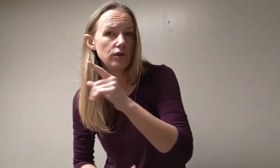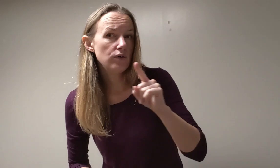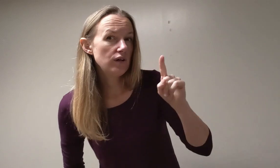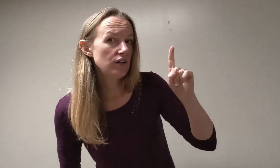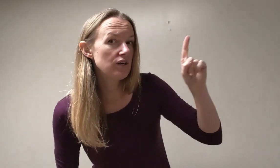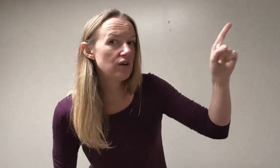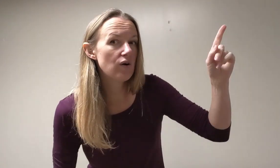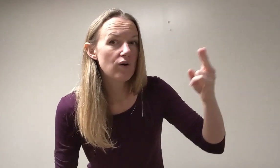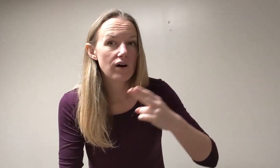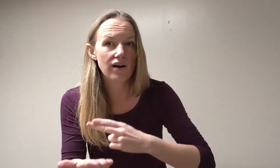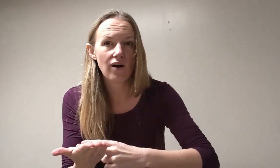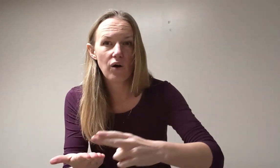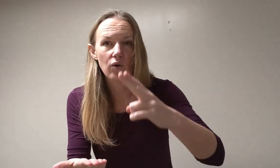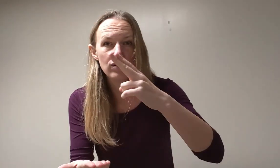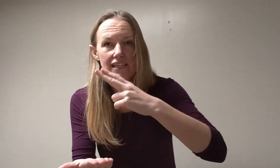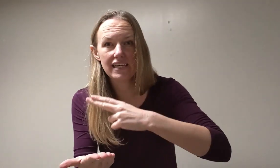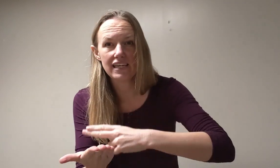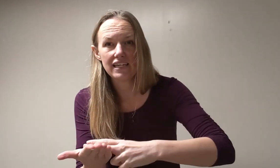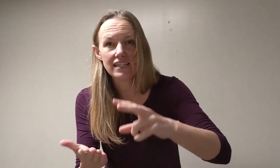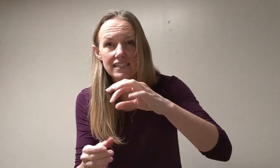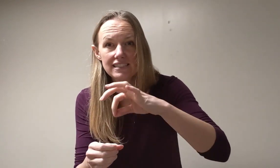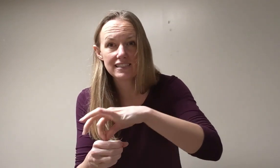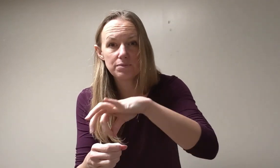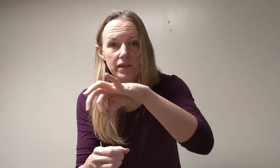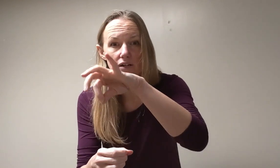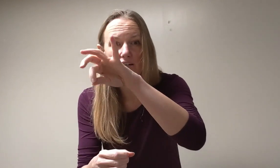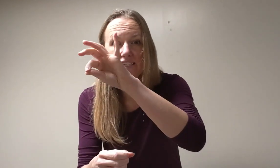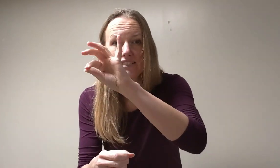through your Holy Spirit,